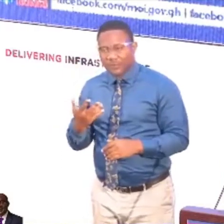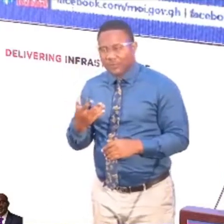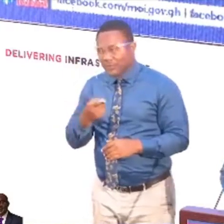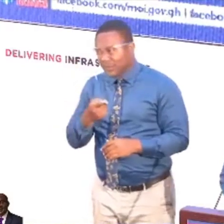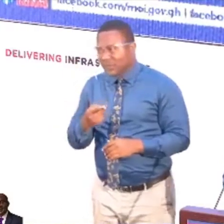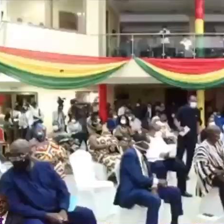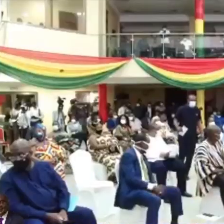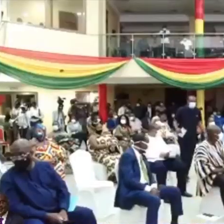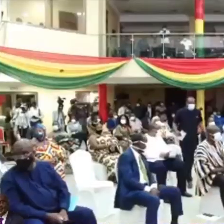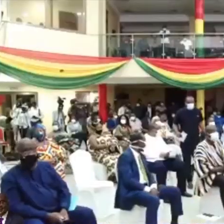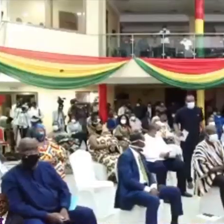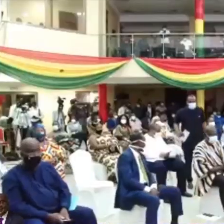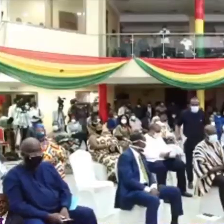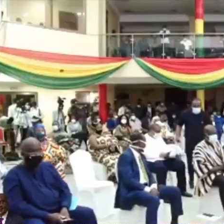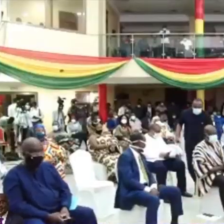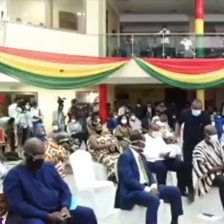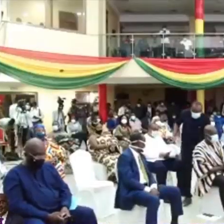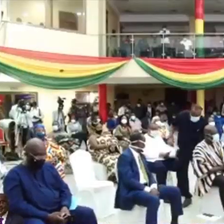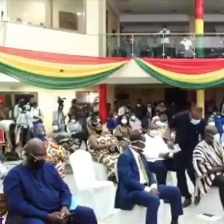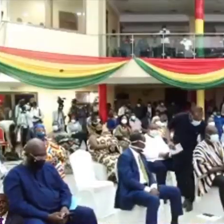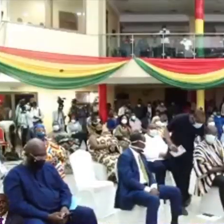much.